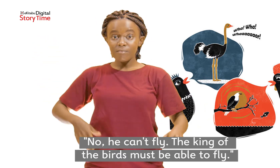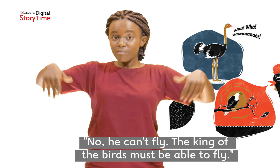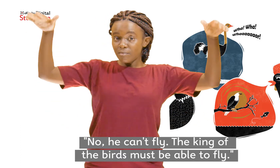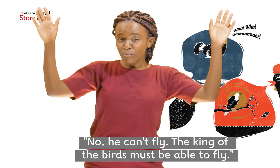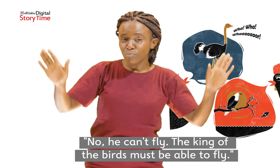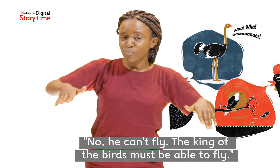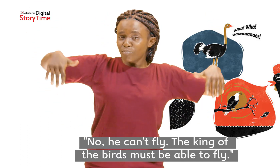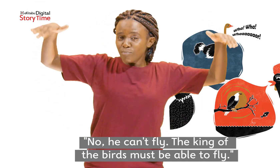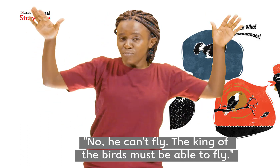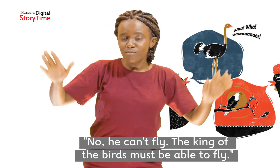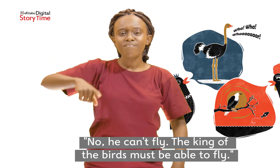to fly.